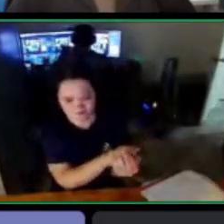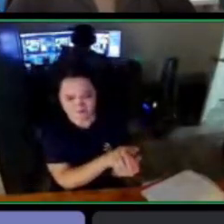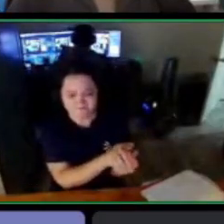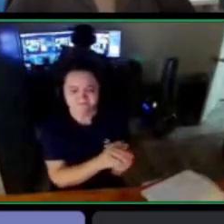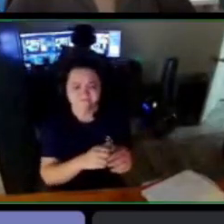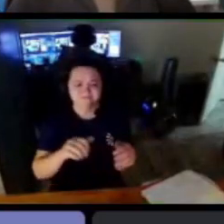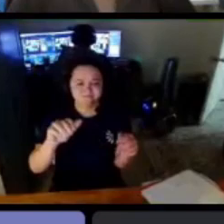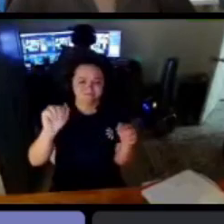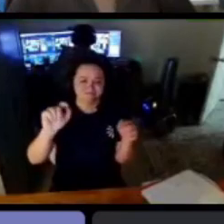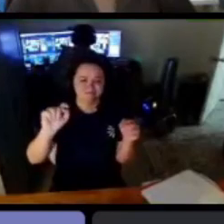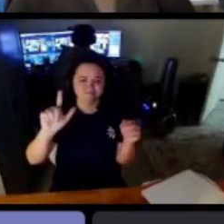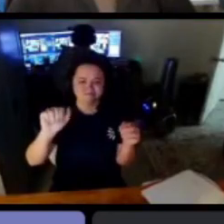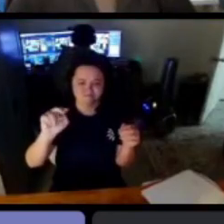word.